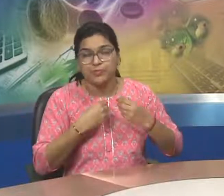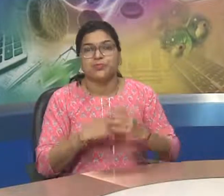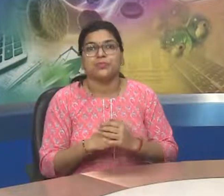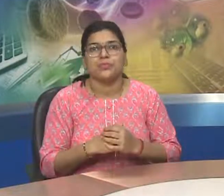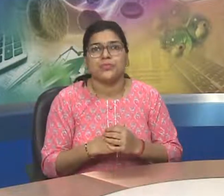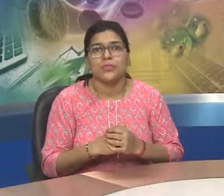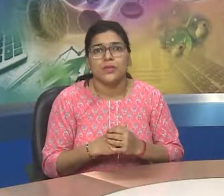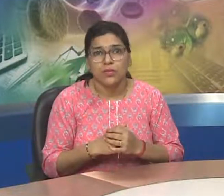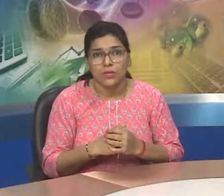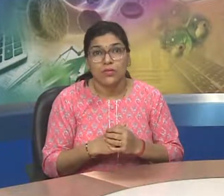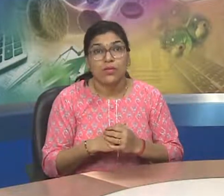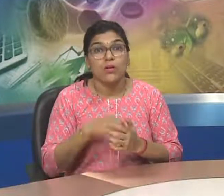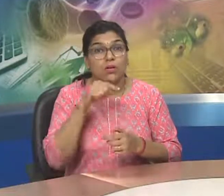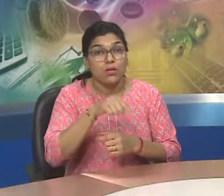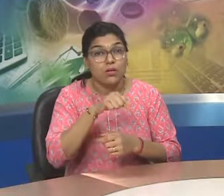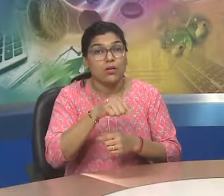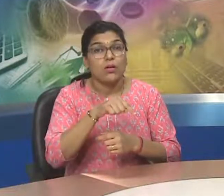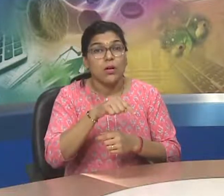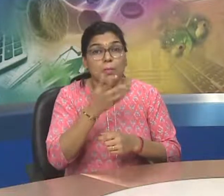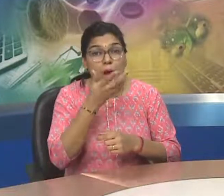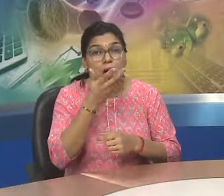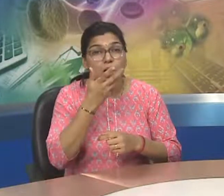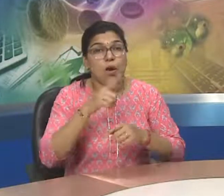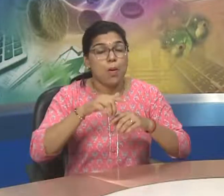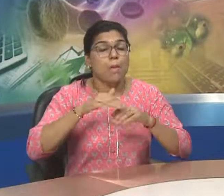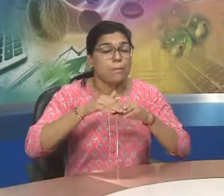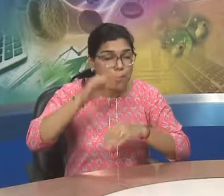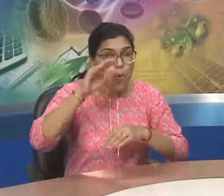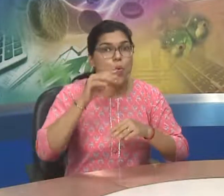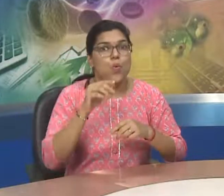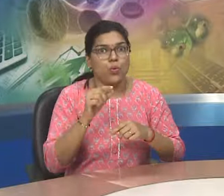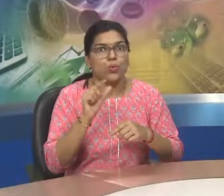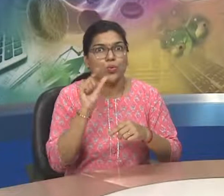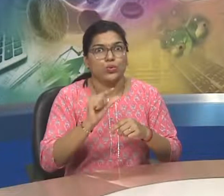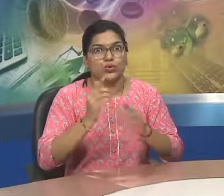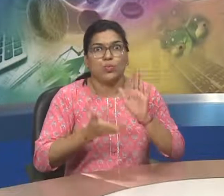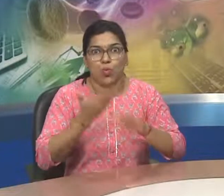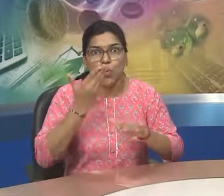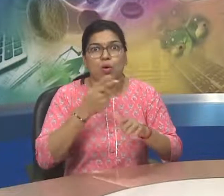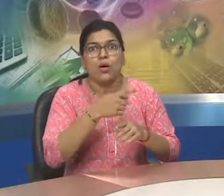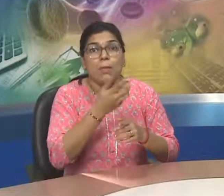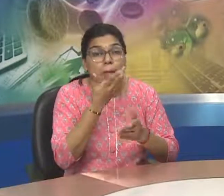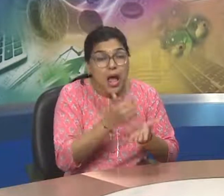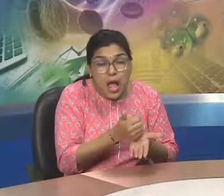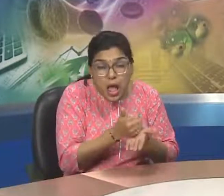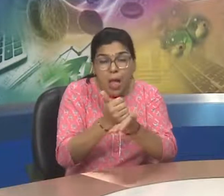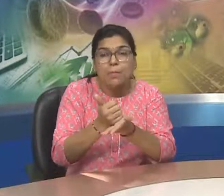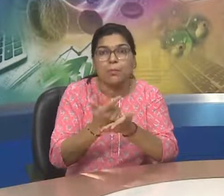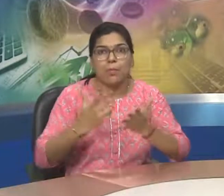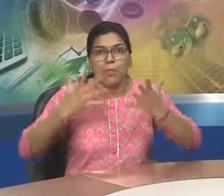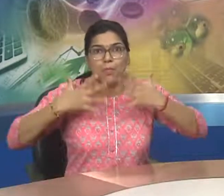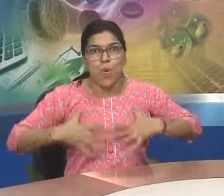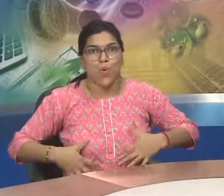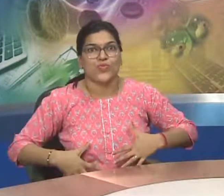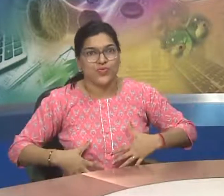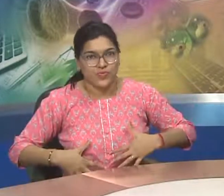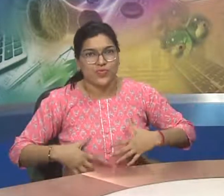biochemical reactions take places in an aqueous